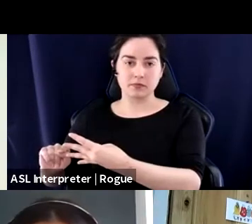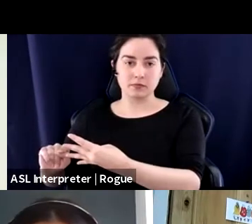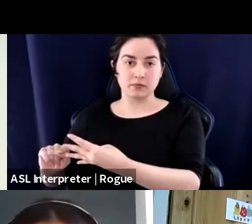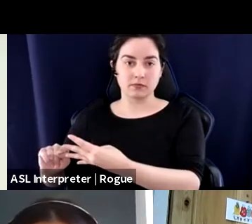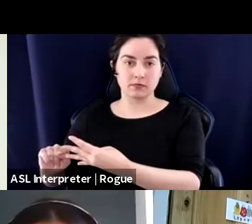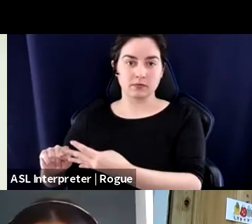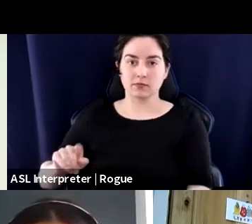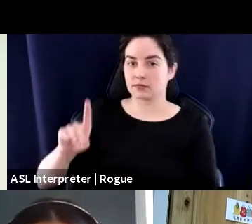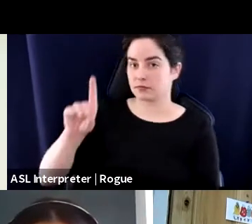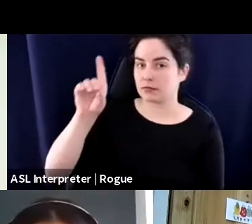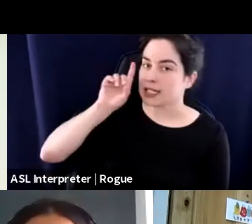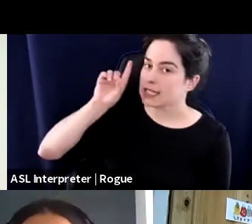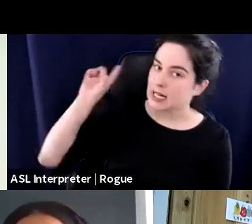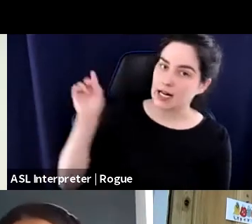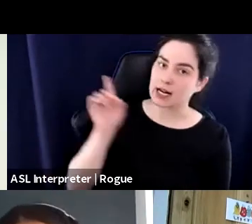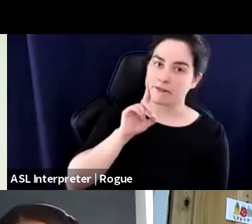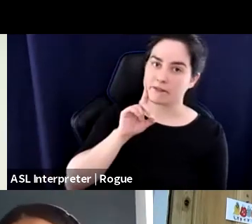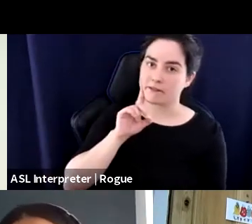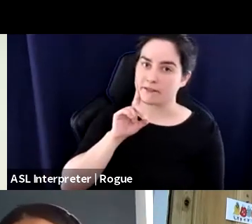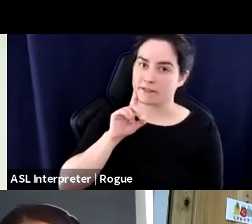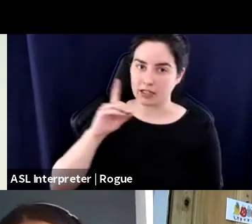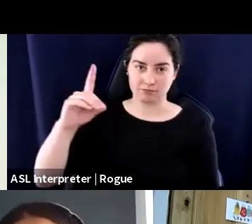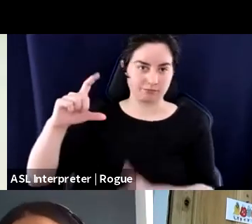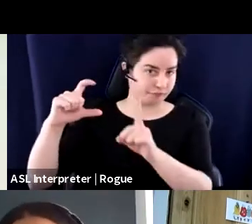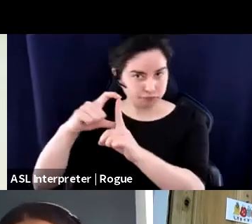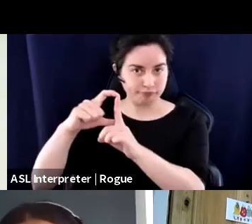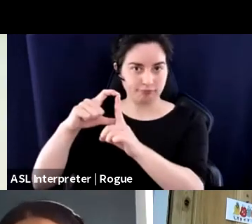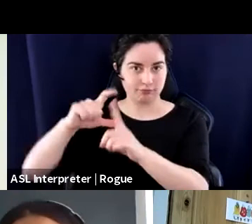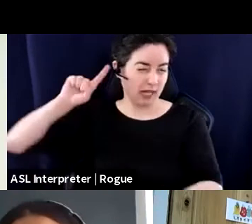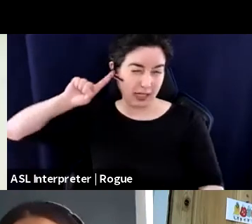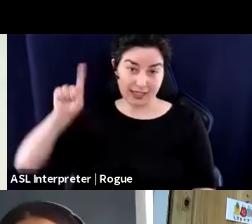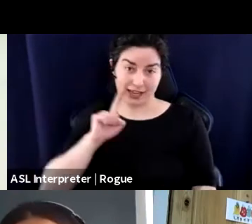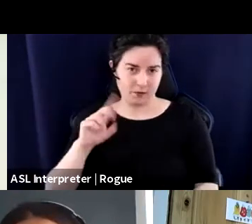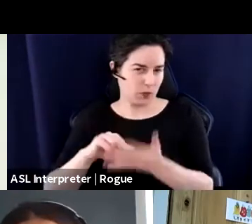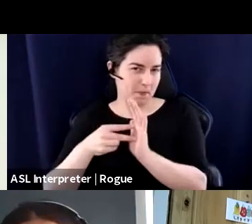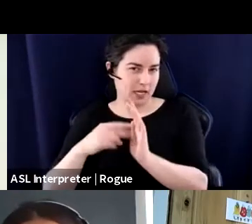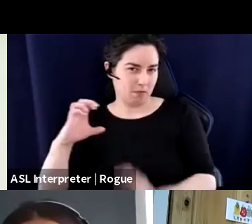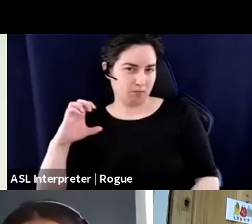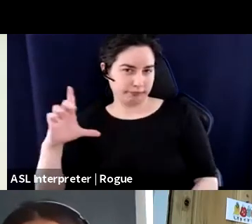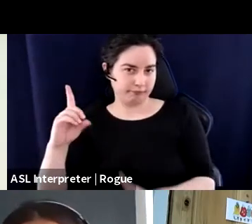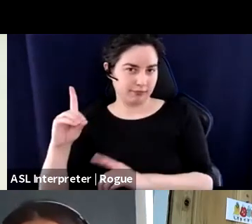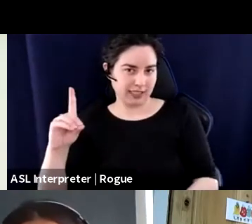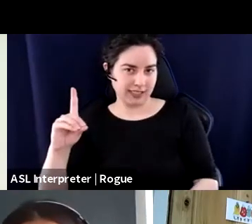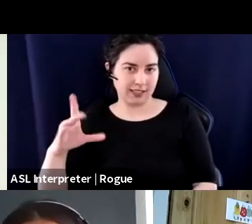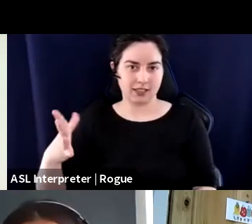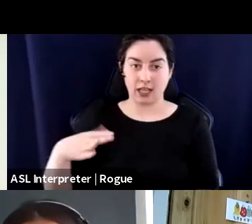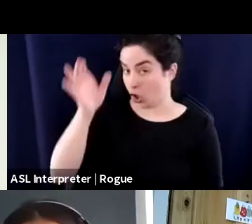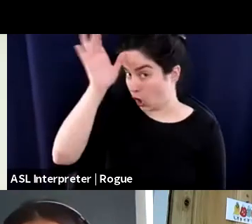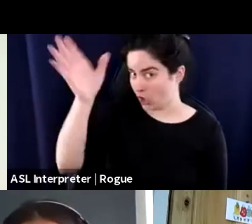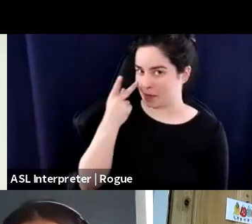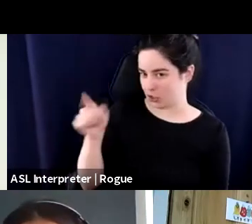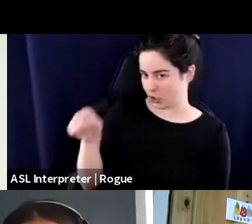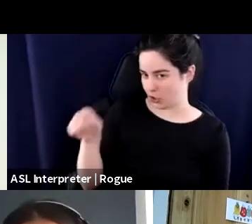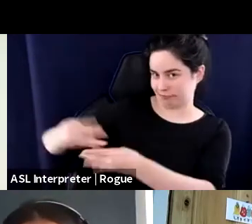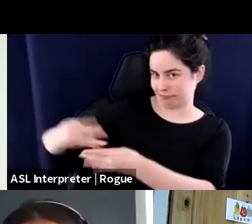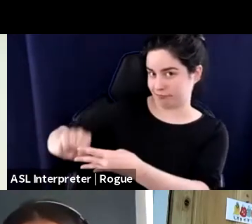deaf, capital D deaf, and why do we say capital D deaf, and what does that mean? And the concept, and like I said, I saw it raised in either the